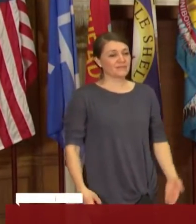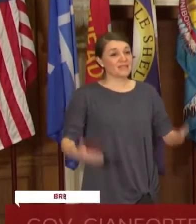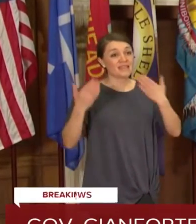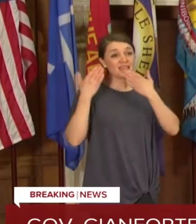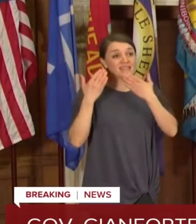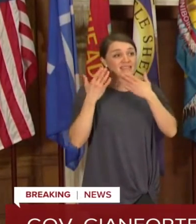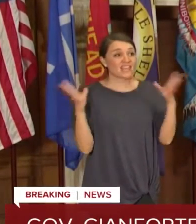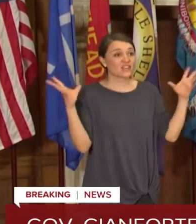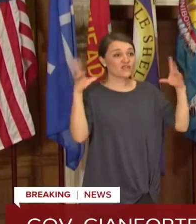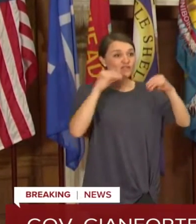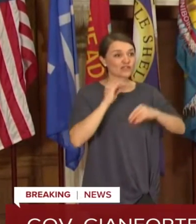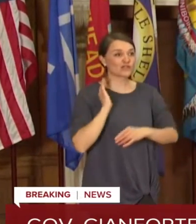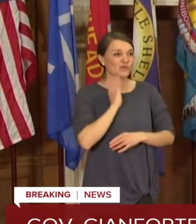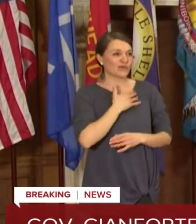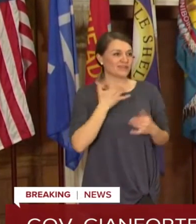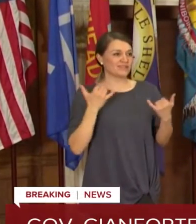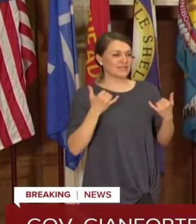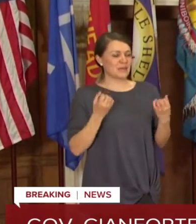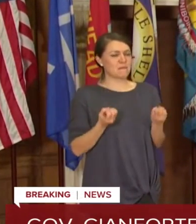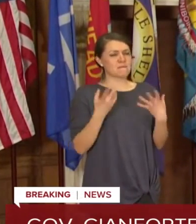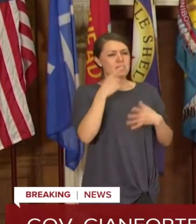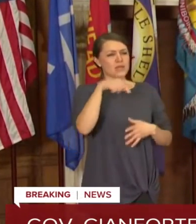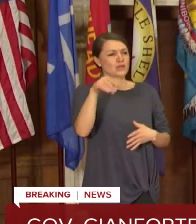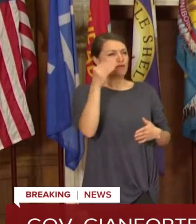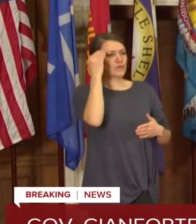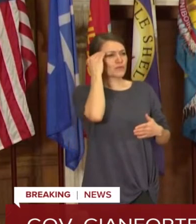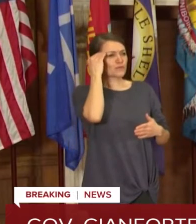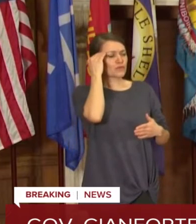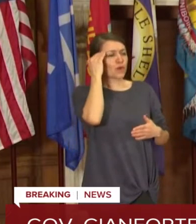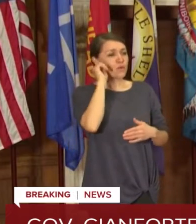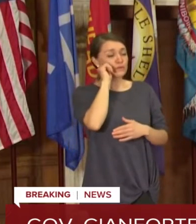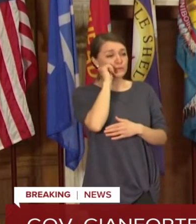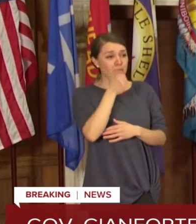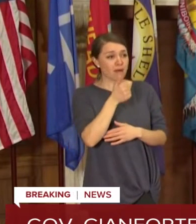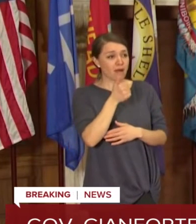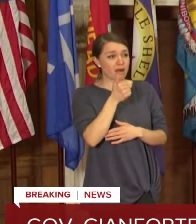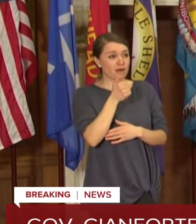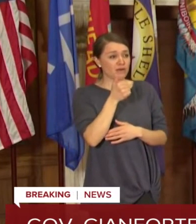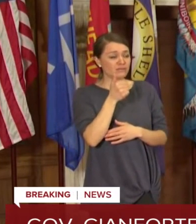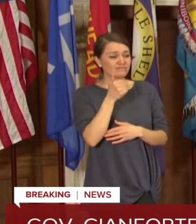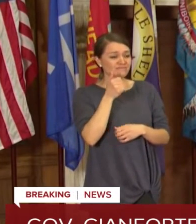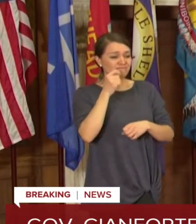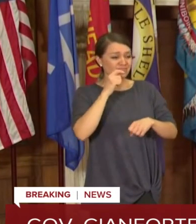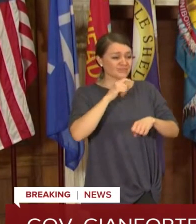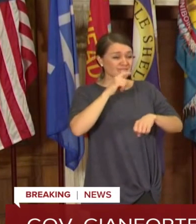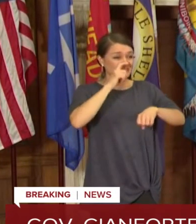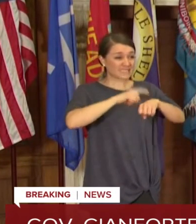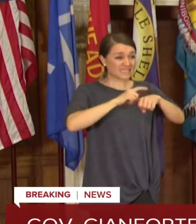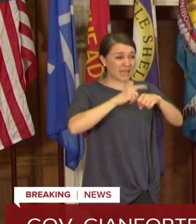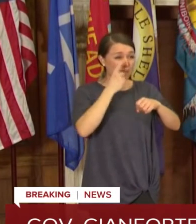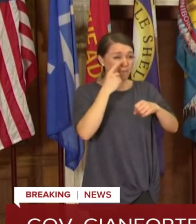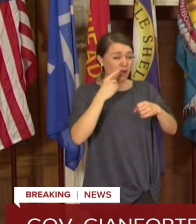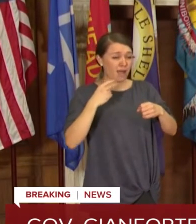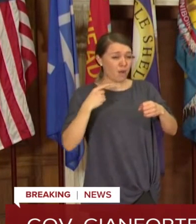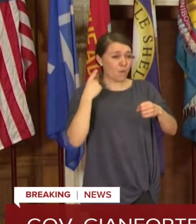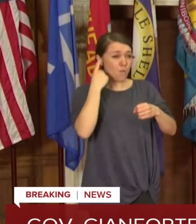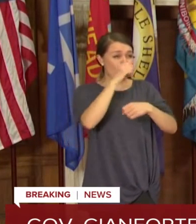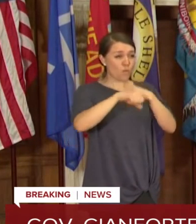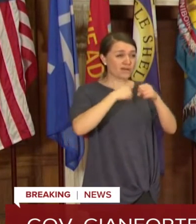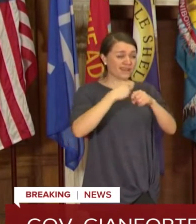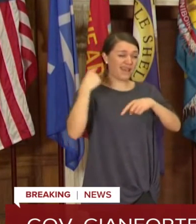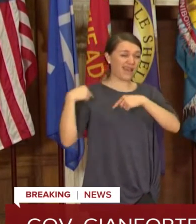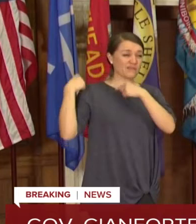Thank you for joining us today. As many of you know, tomorrow marks 1 year since the first confirmed case